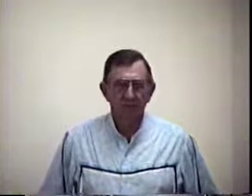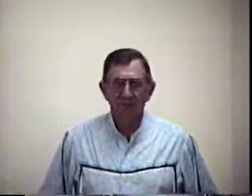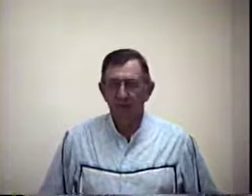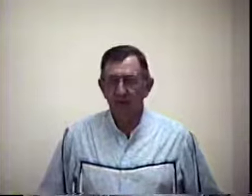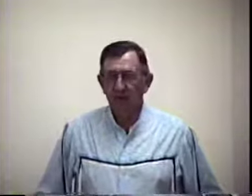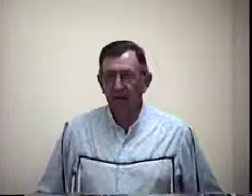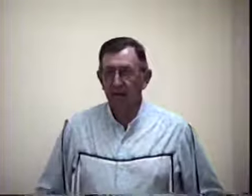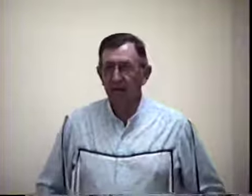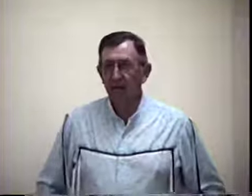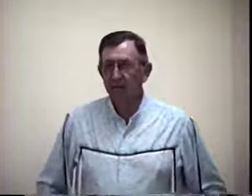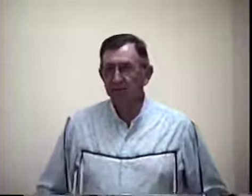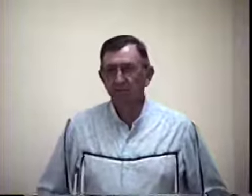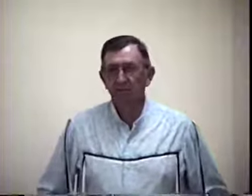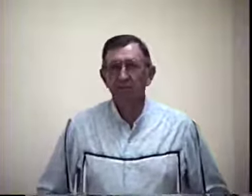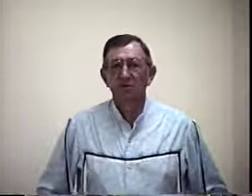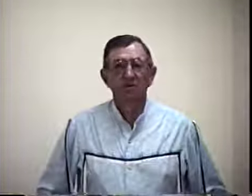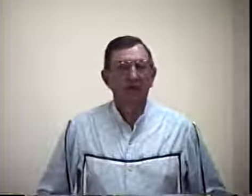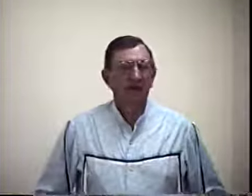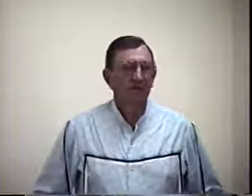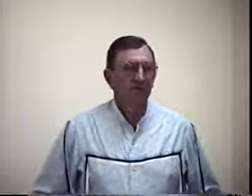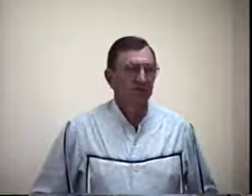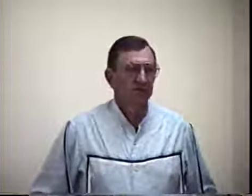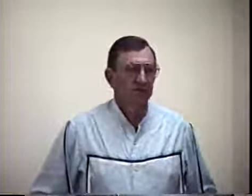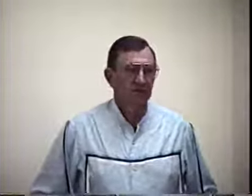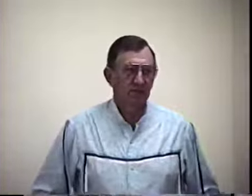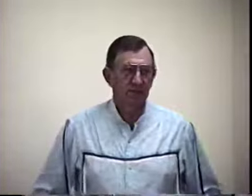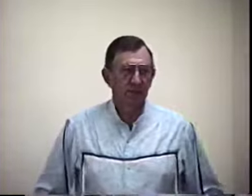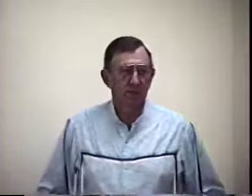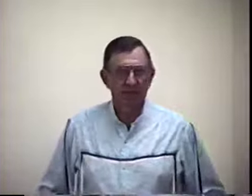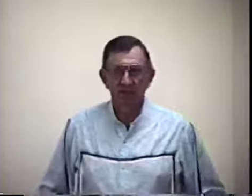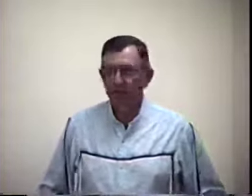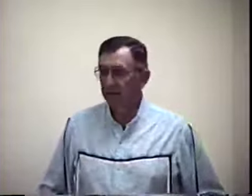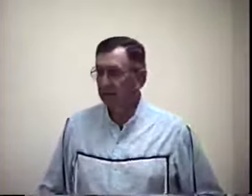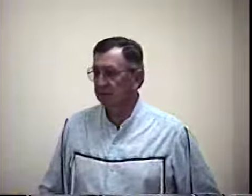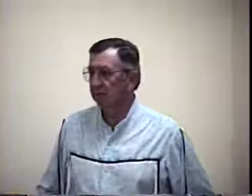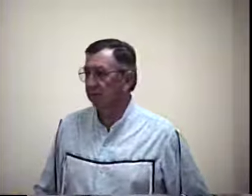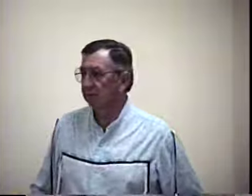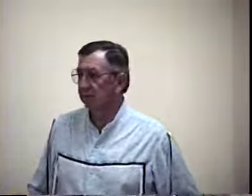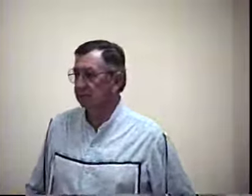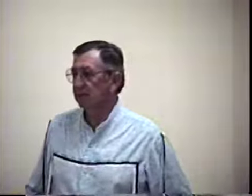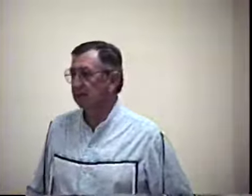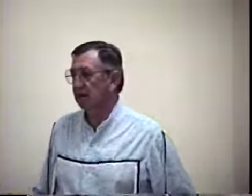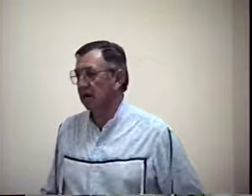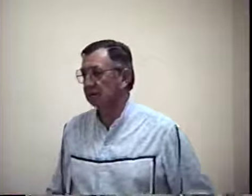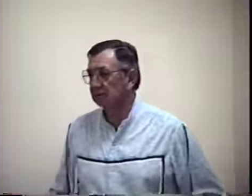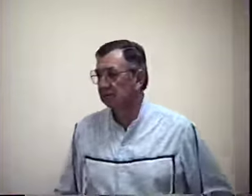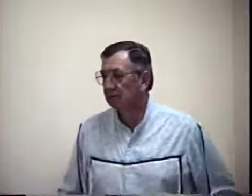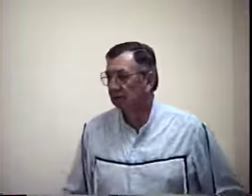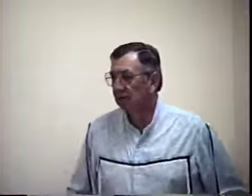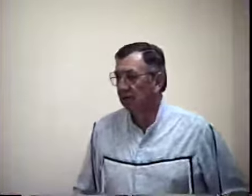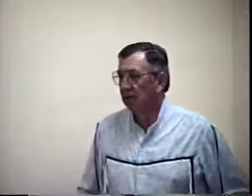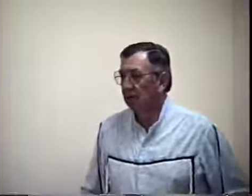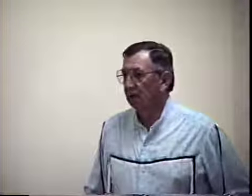Mr. Murray and also Mr. Ratna of CWC College asked me to teach this class.